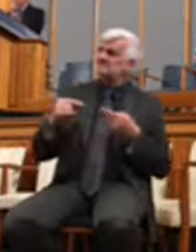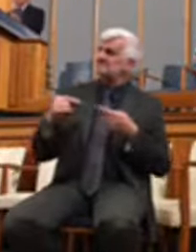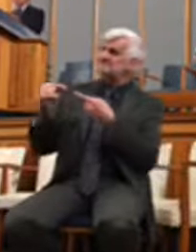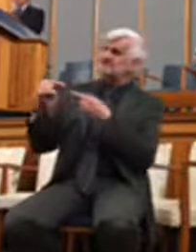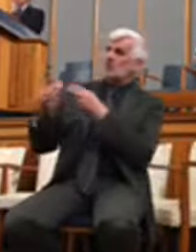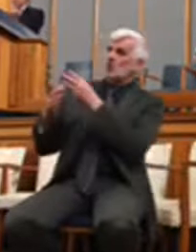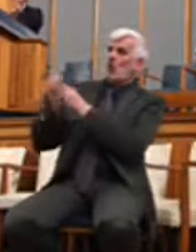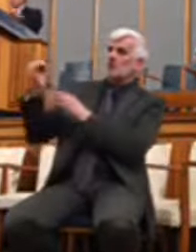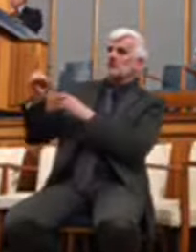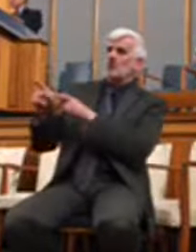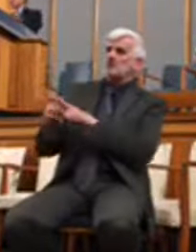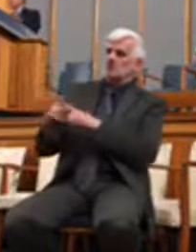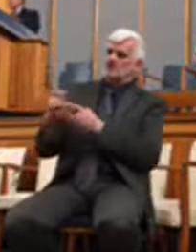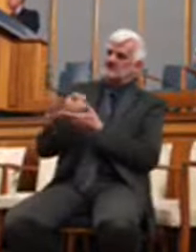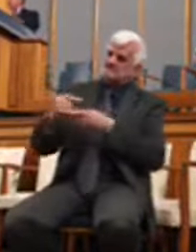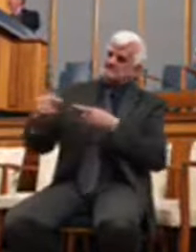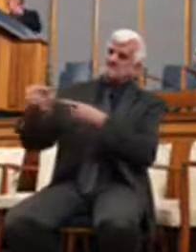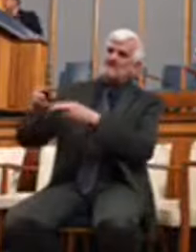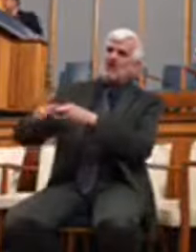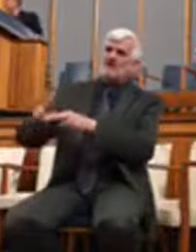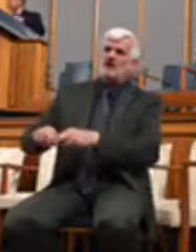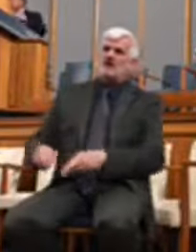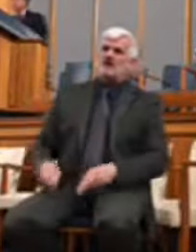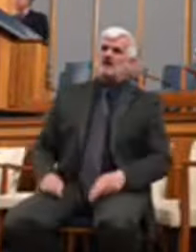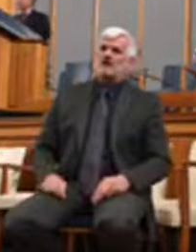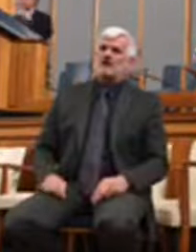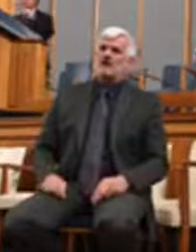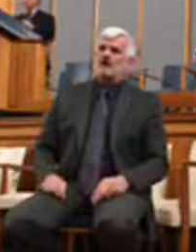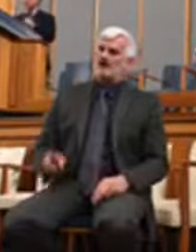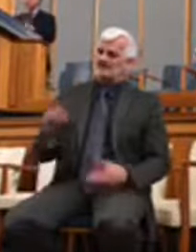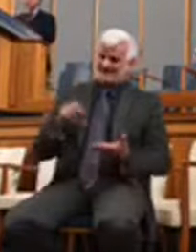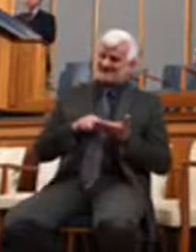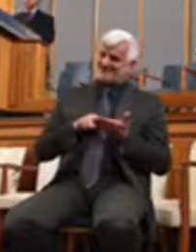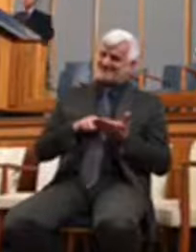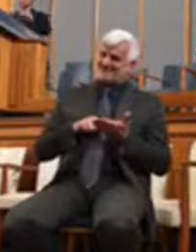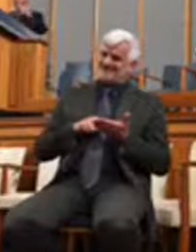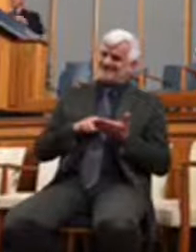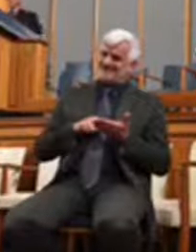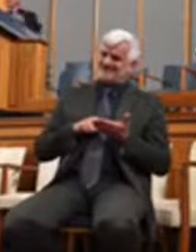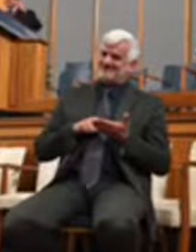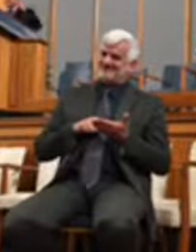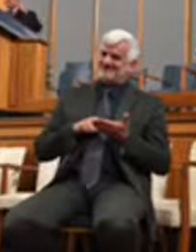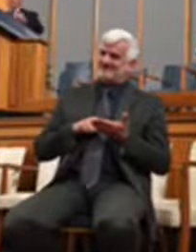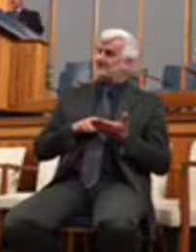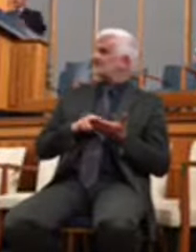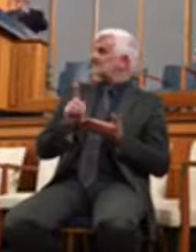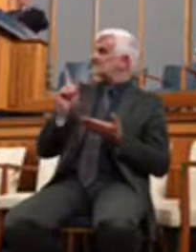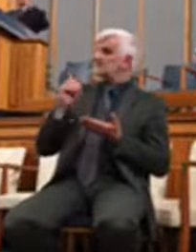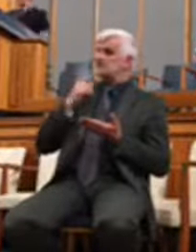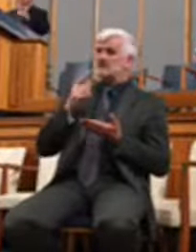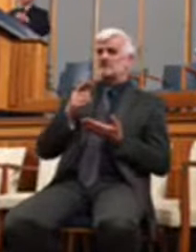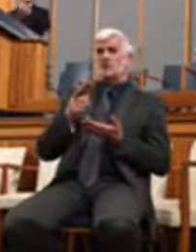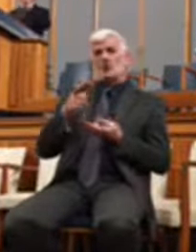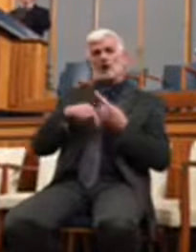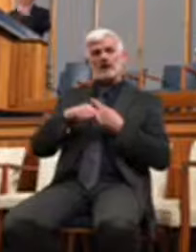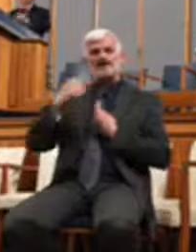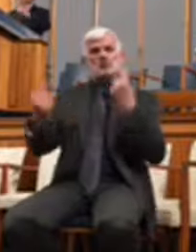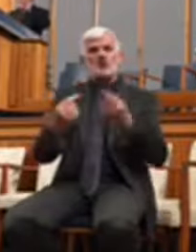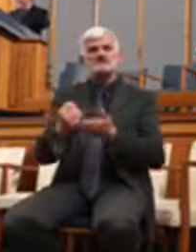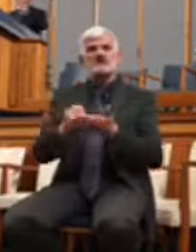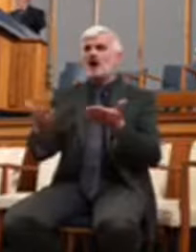are a sinner. You are a sinner by nature. I'm a sinner by nature and by choice. Every sin you have committed, first